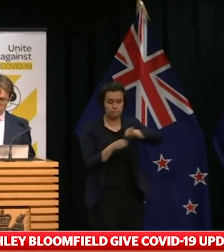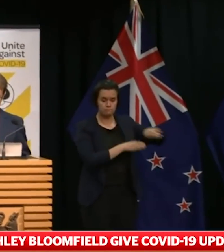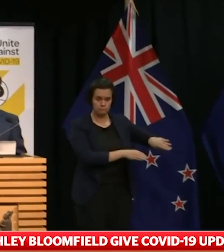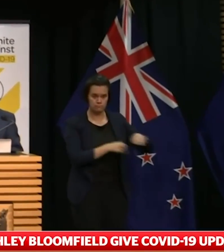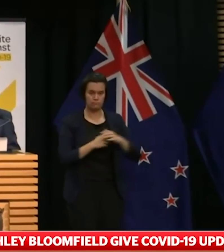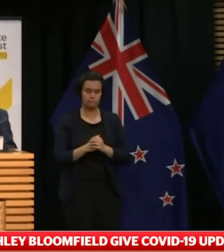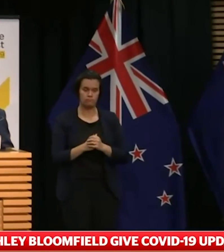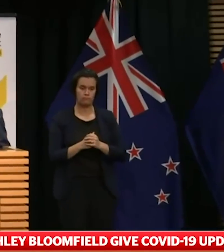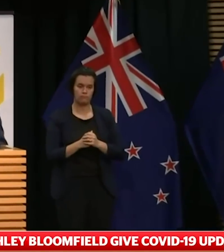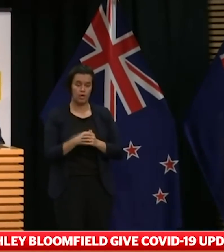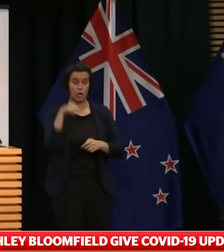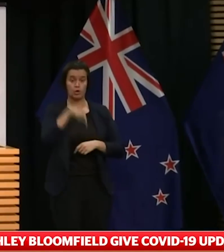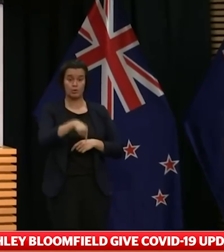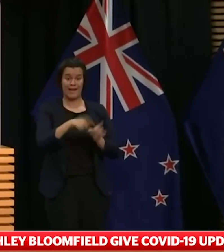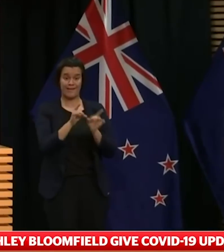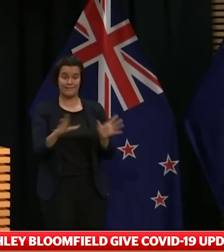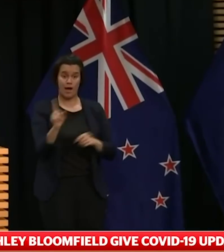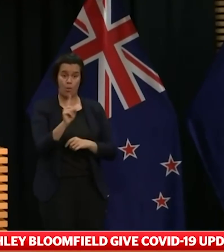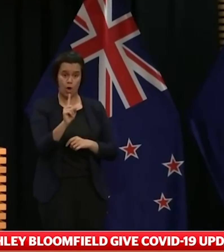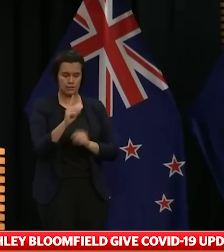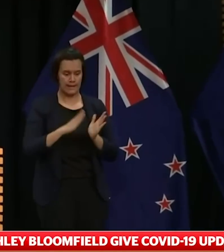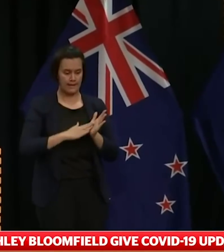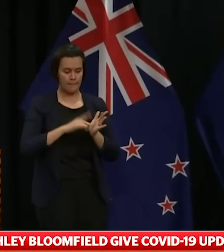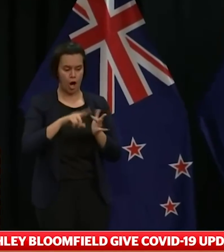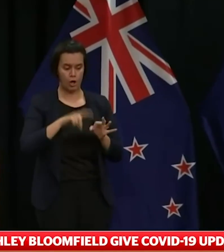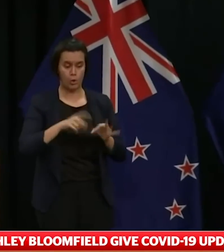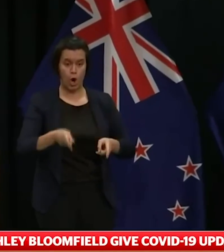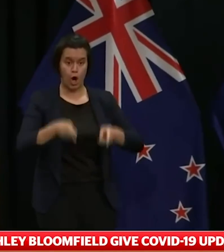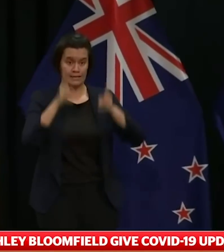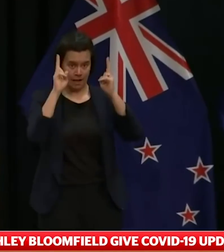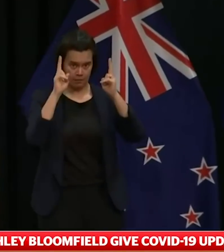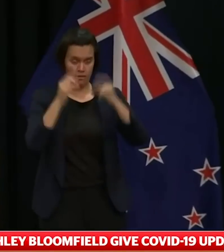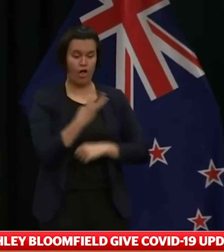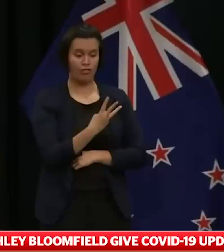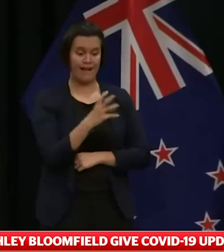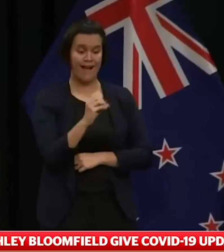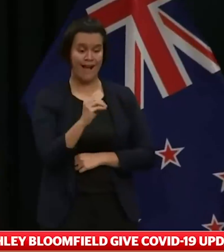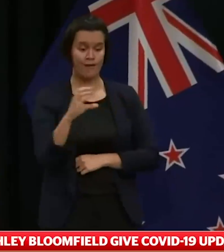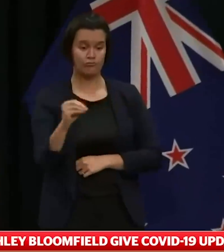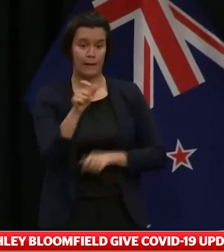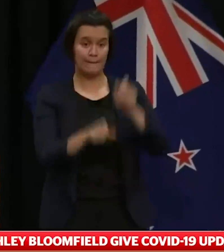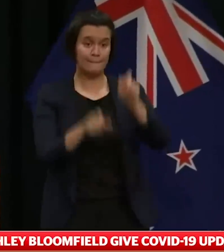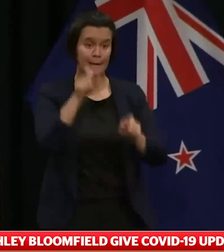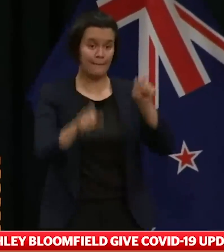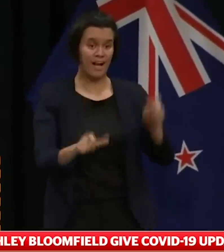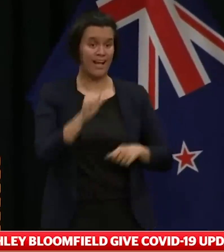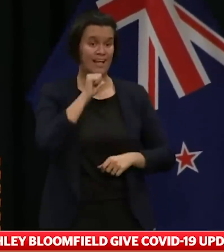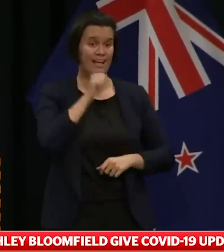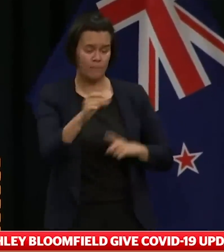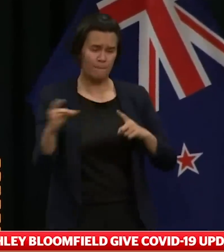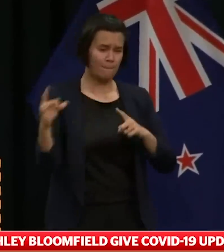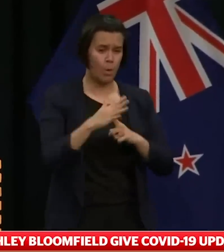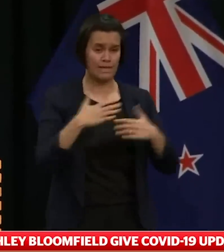300 places available from today in the MIQ for health workers who are, or critical health and disability workers who are